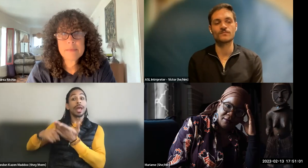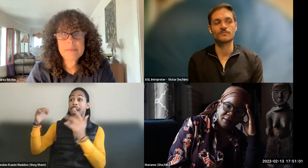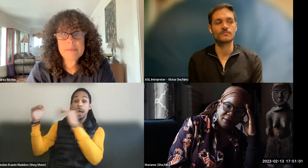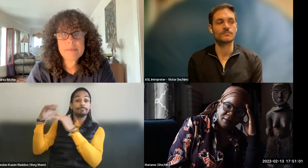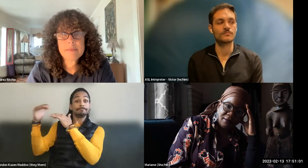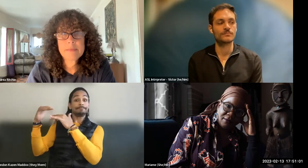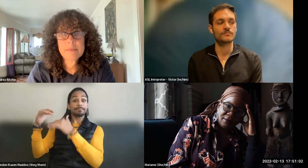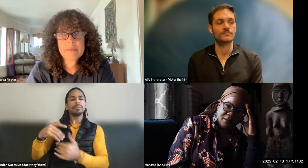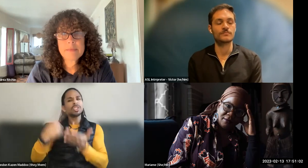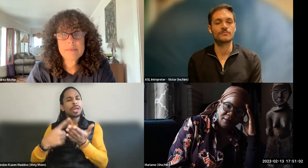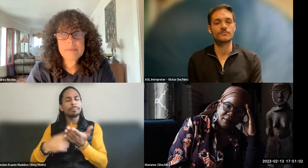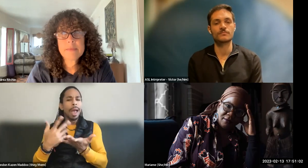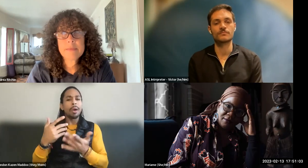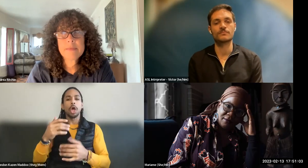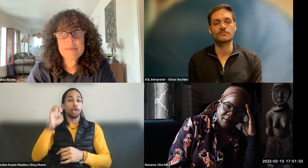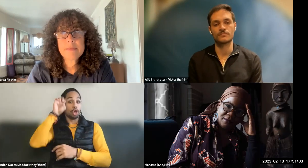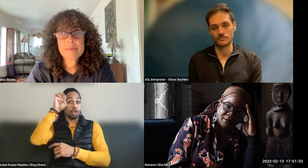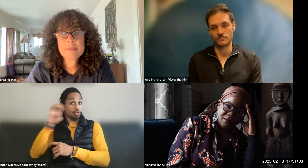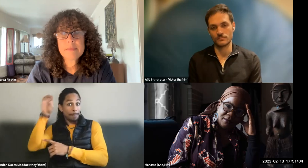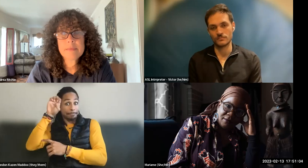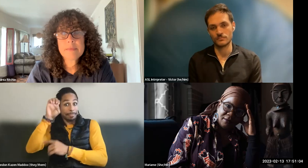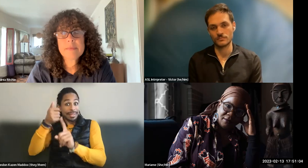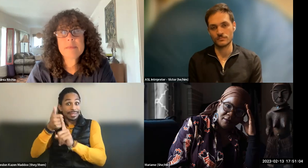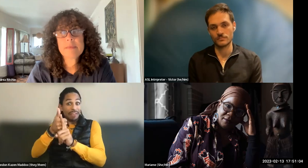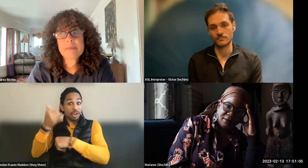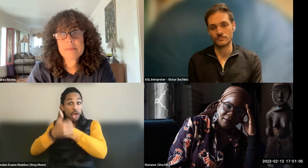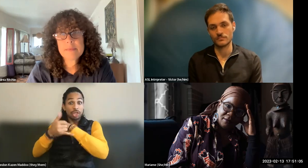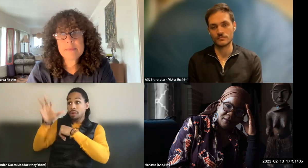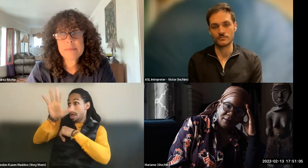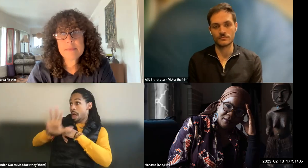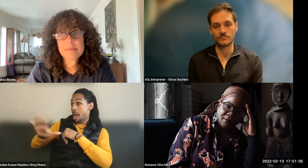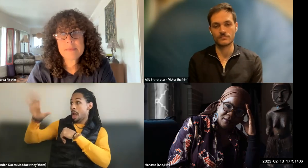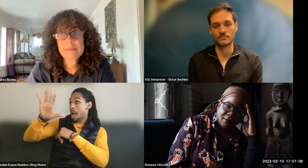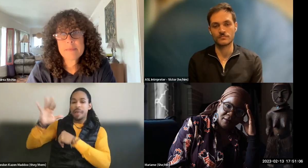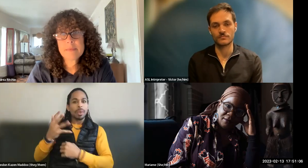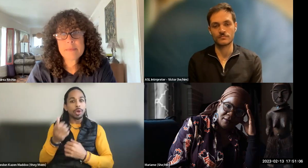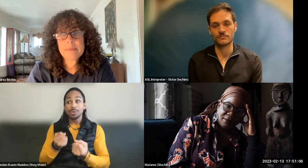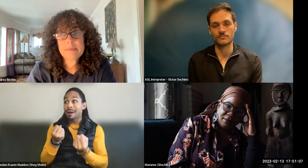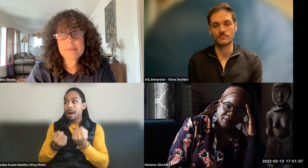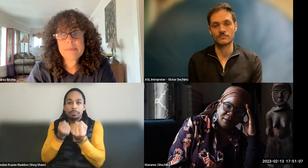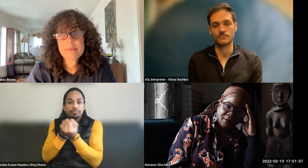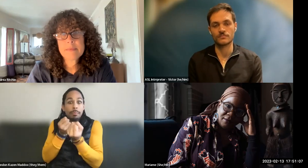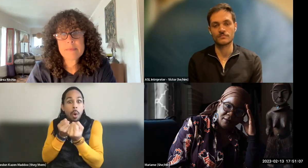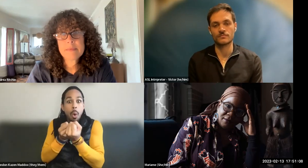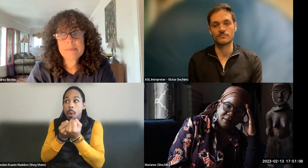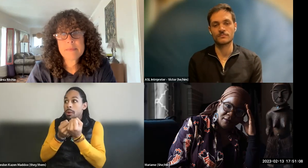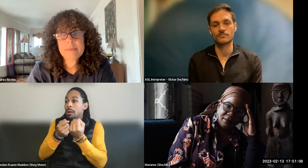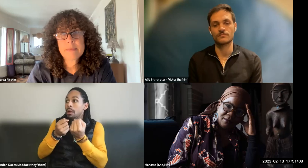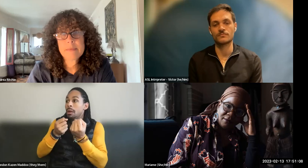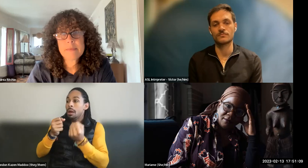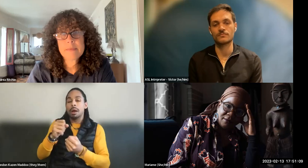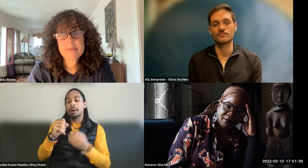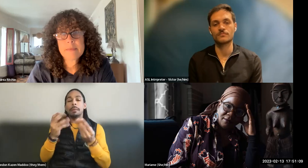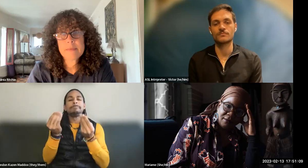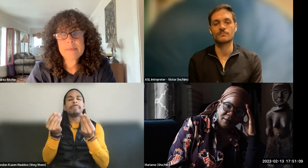of Europe could promote commerce and encourage people to work for the wage